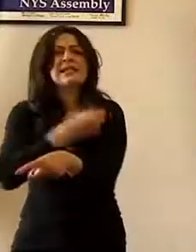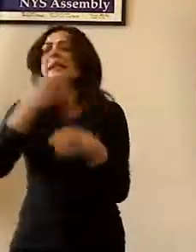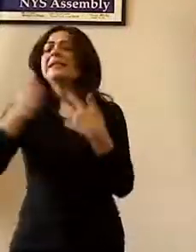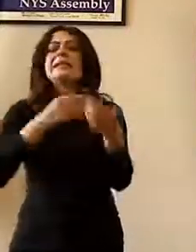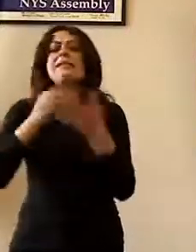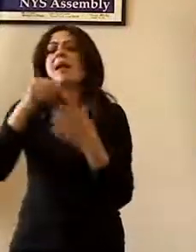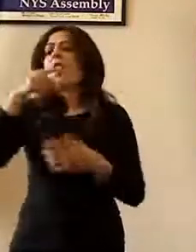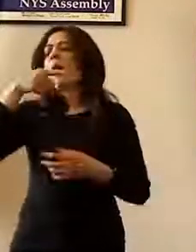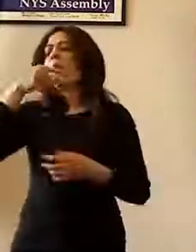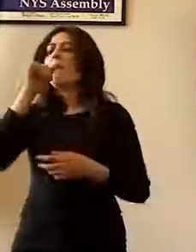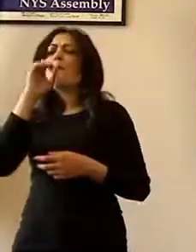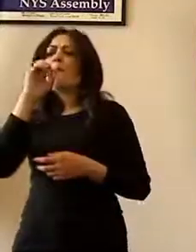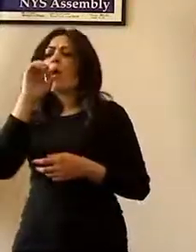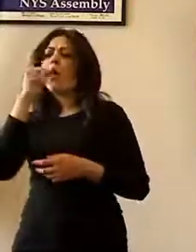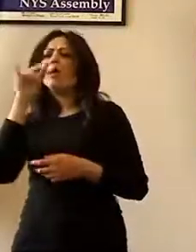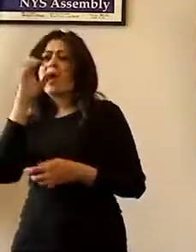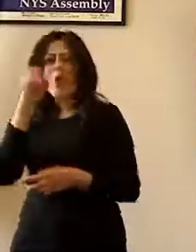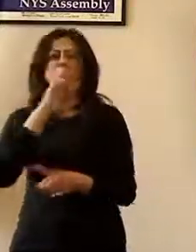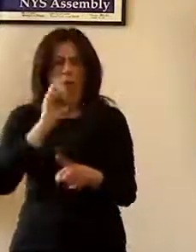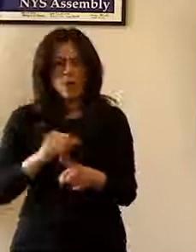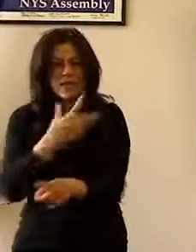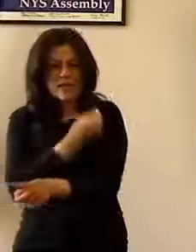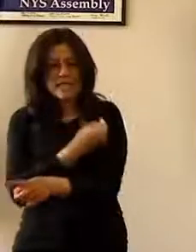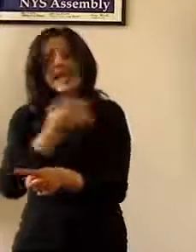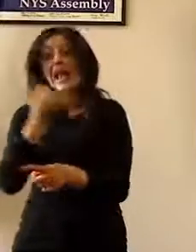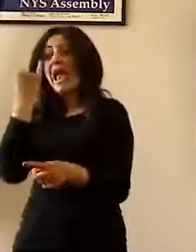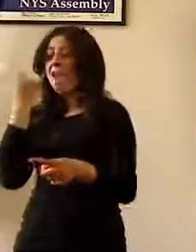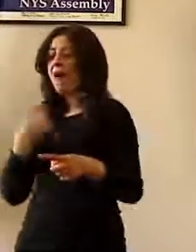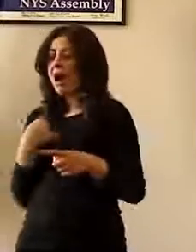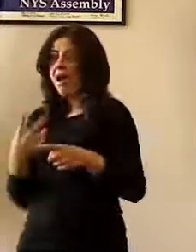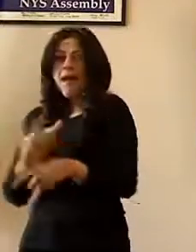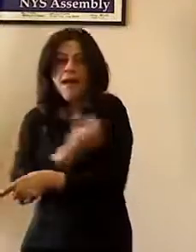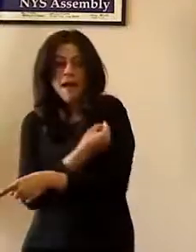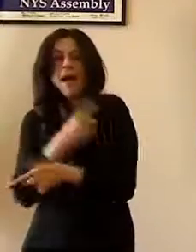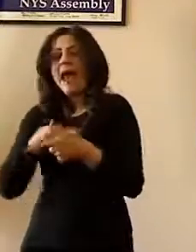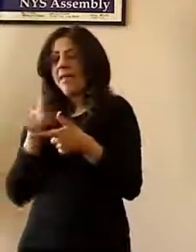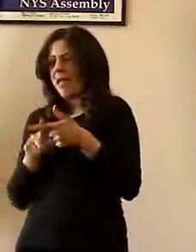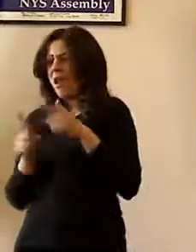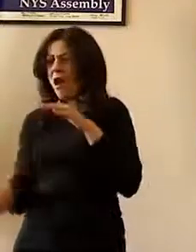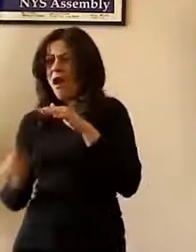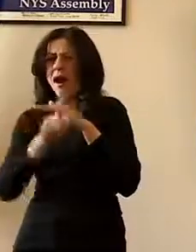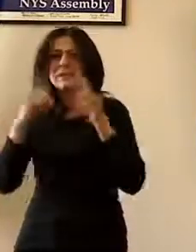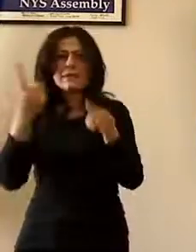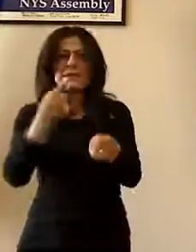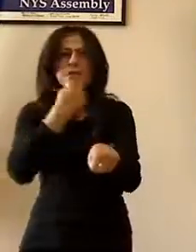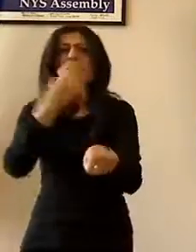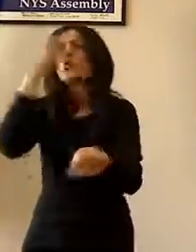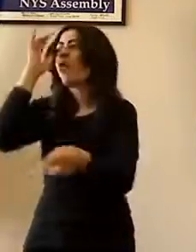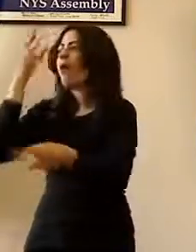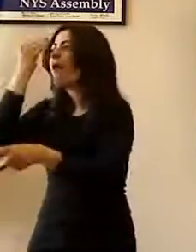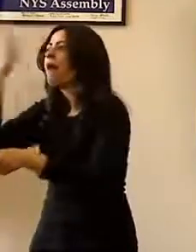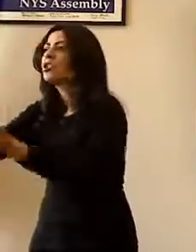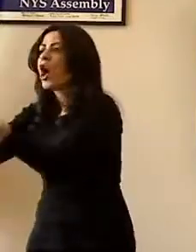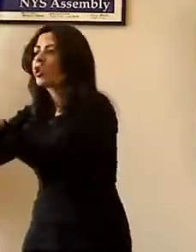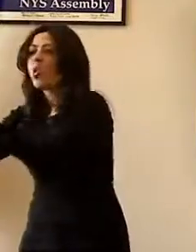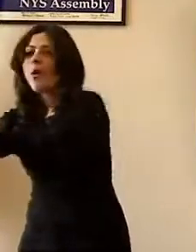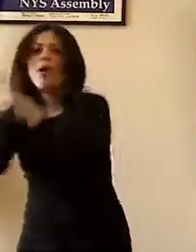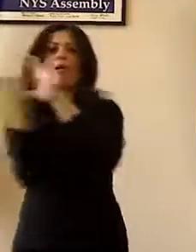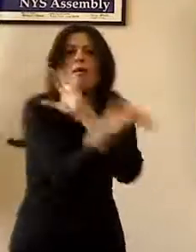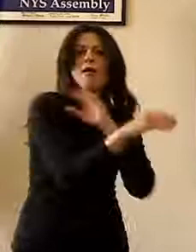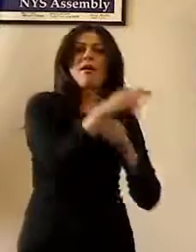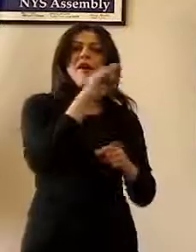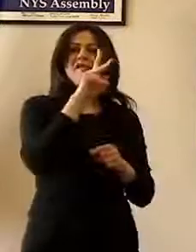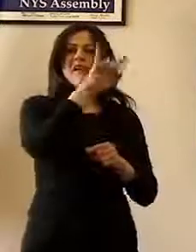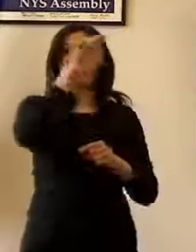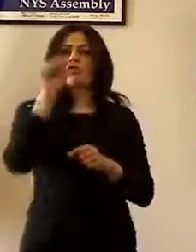A VAERS report is made if I report it to my physician. Correct. Okay. And so, but just because a